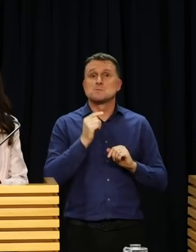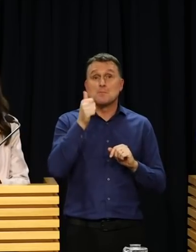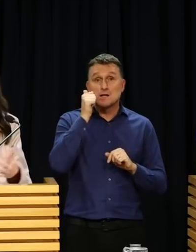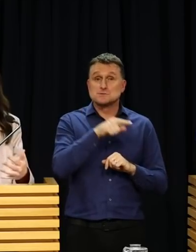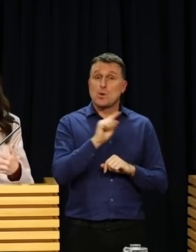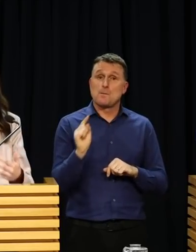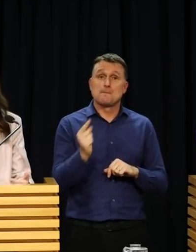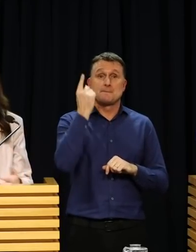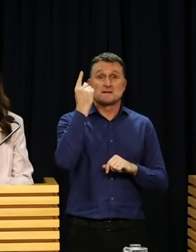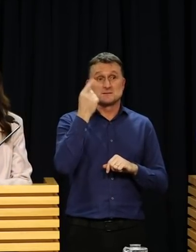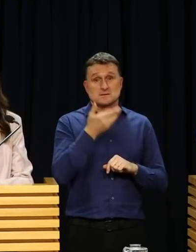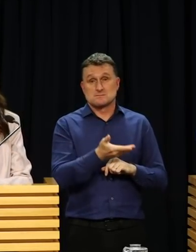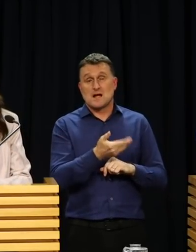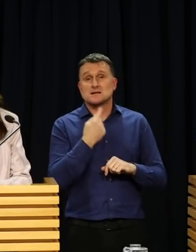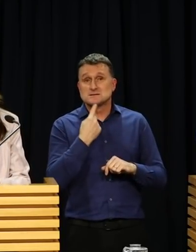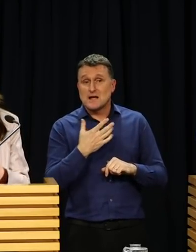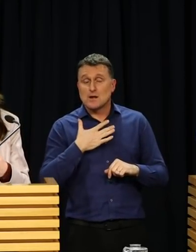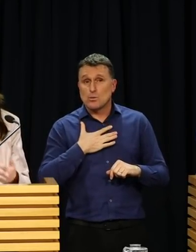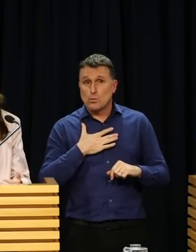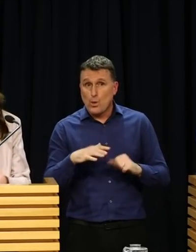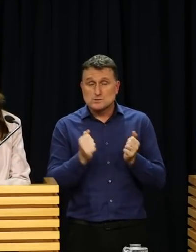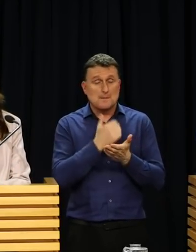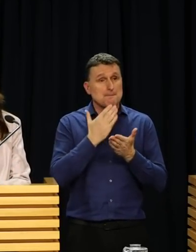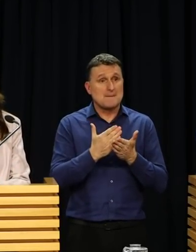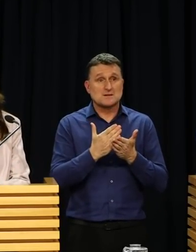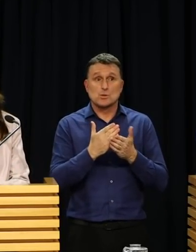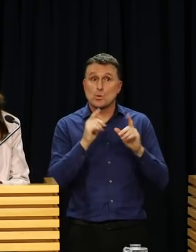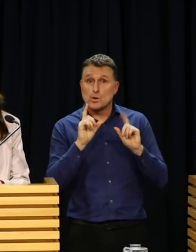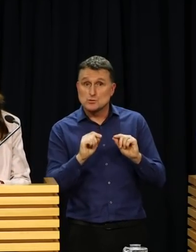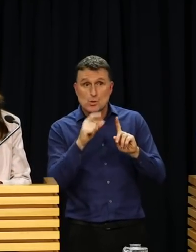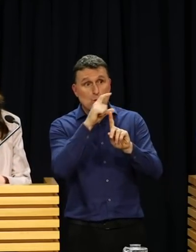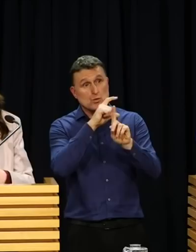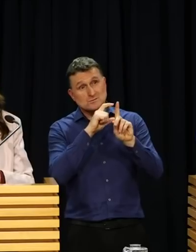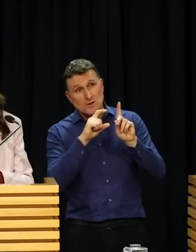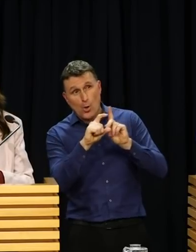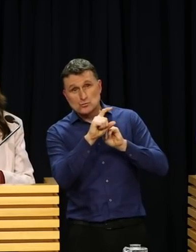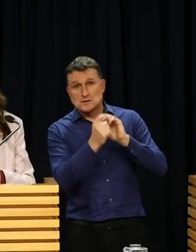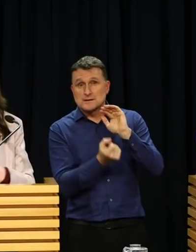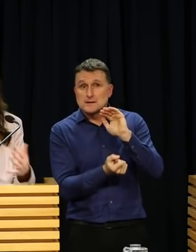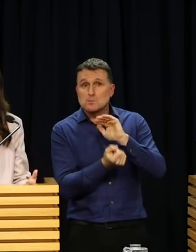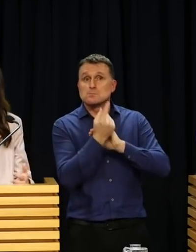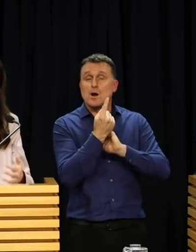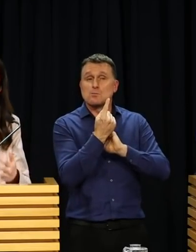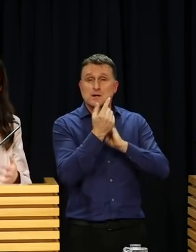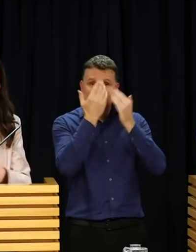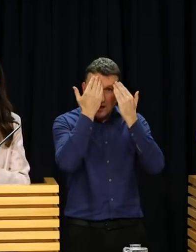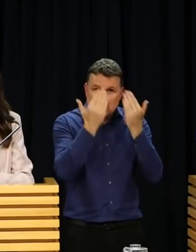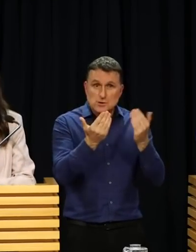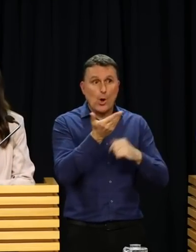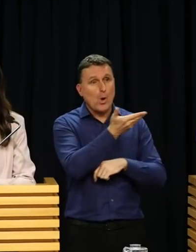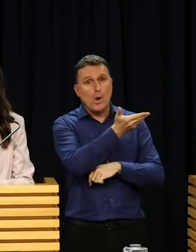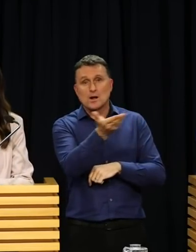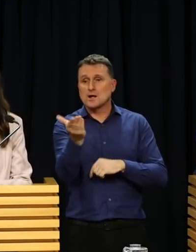said, you know, we are wanting to make sure that we do it in such a way that acknowledges the range of